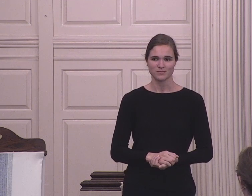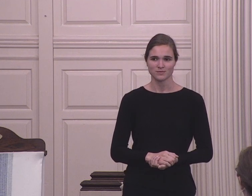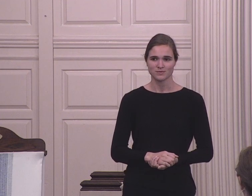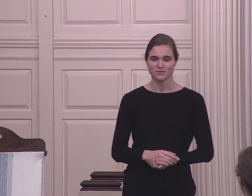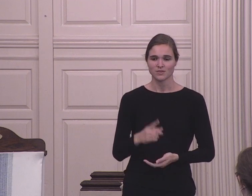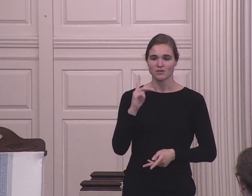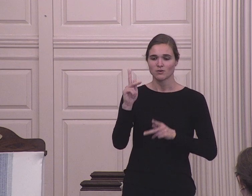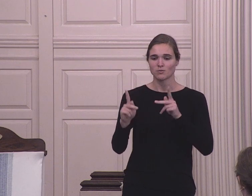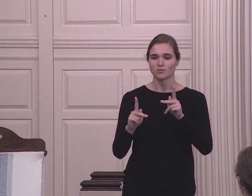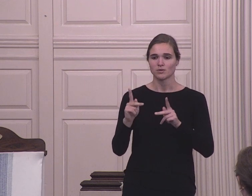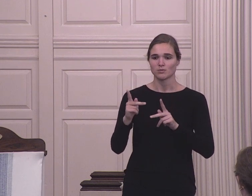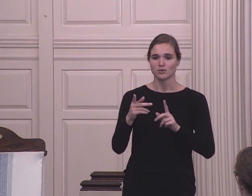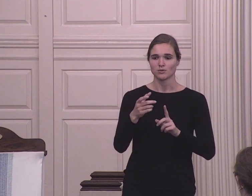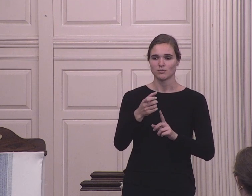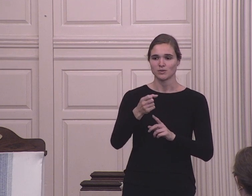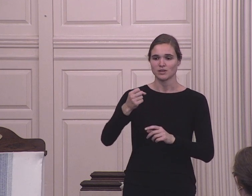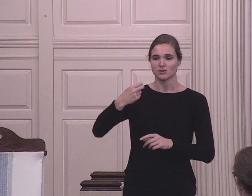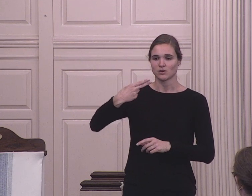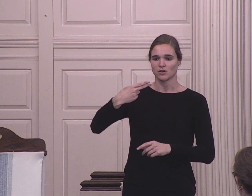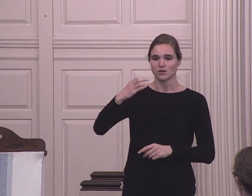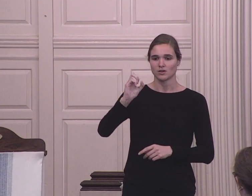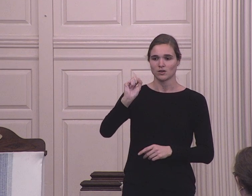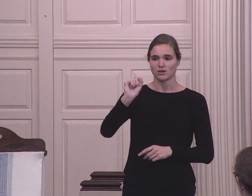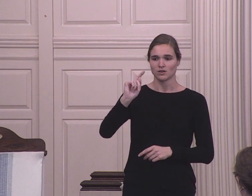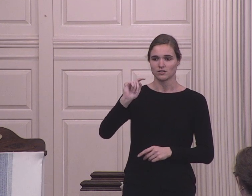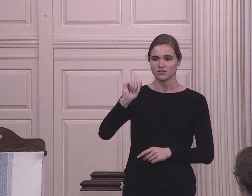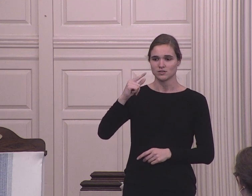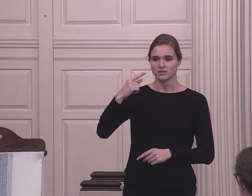For those being held hostage,